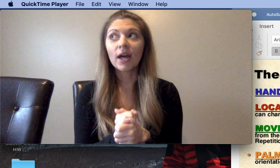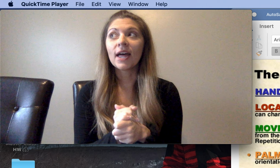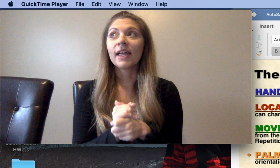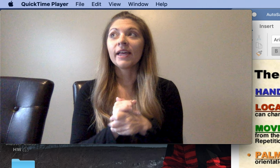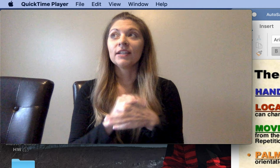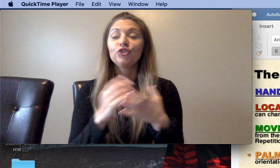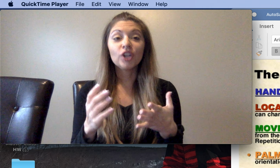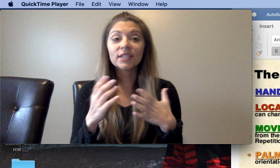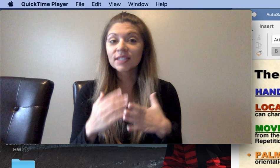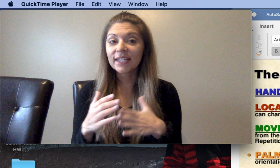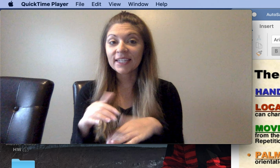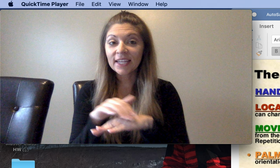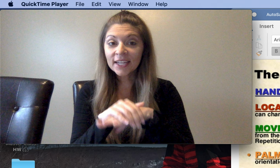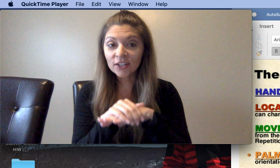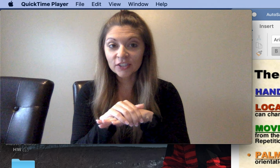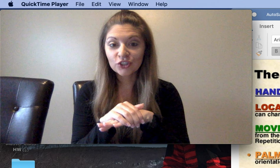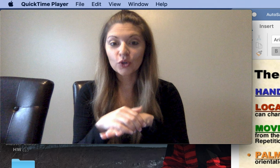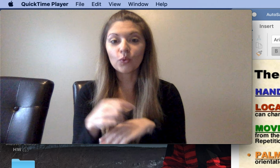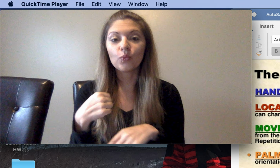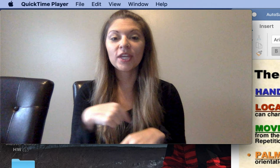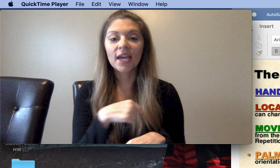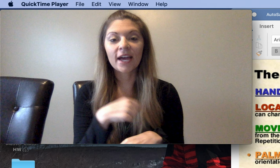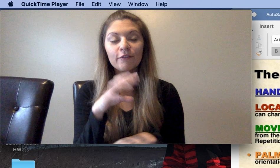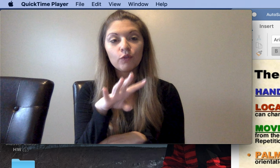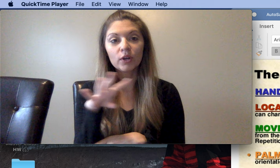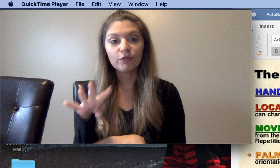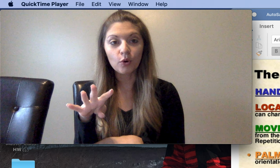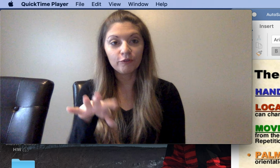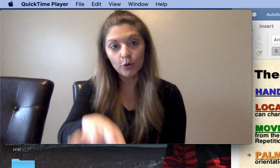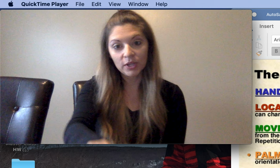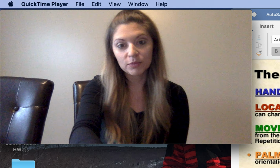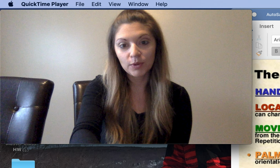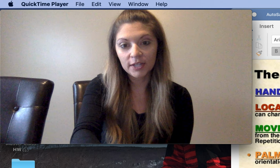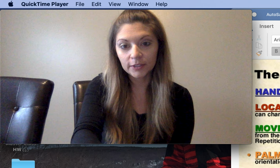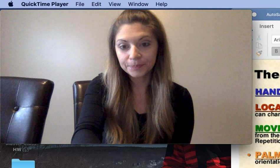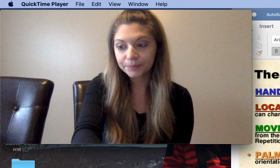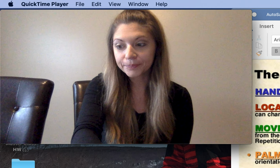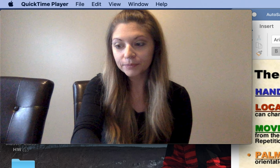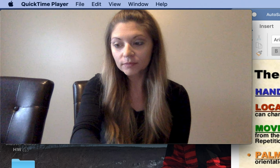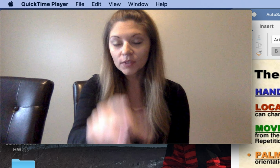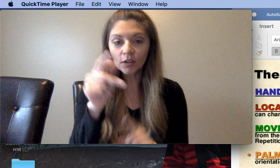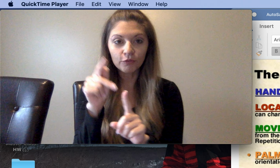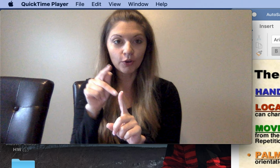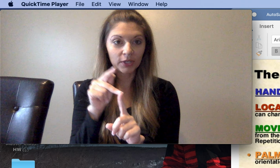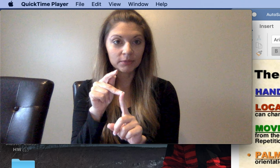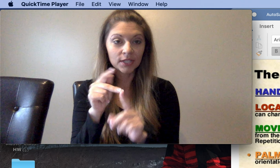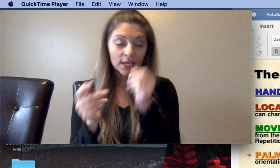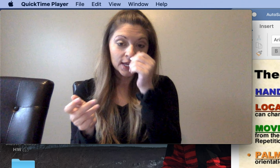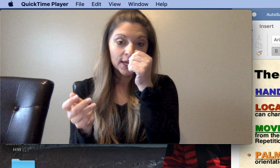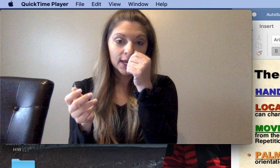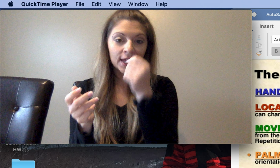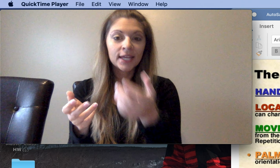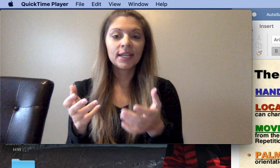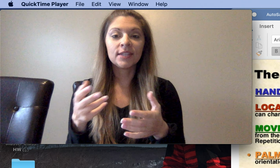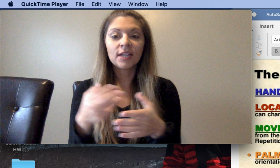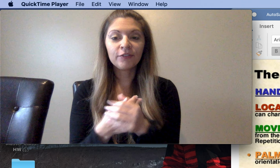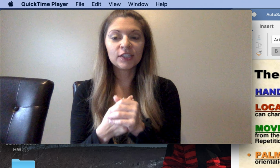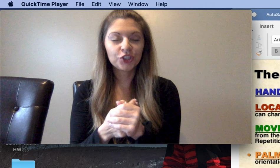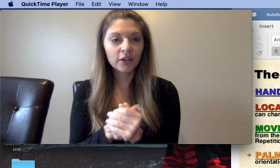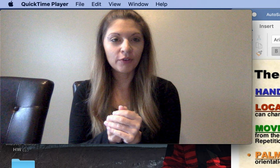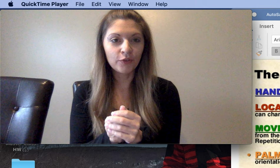so just like in English, we have 44 phonemes right here. Phonemes.